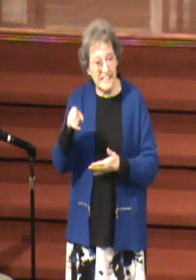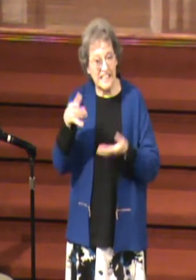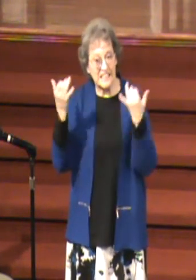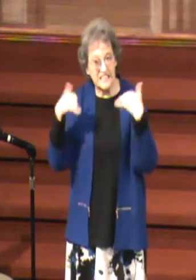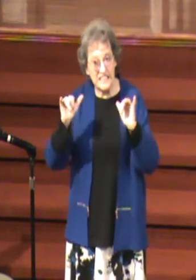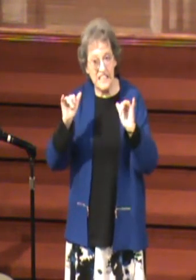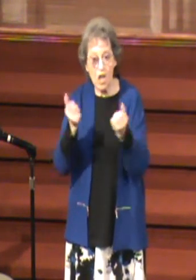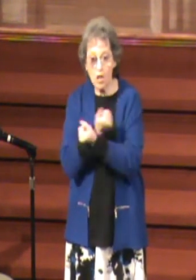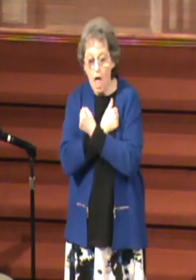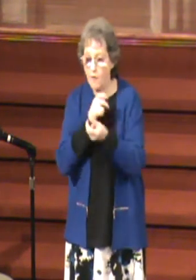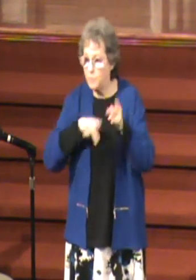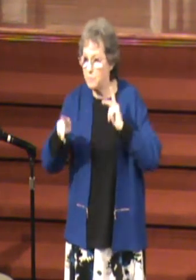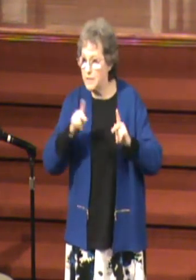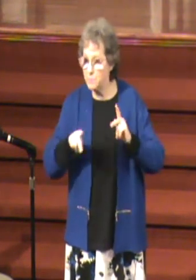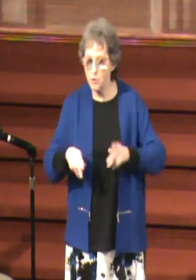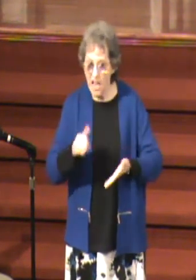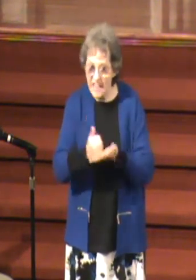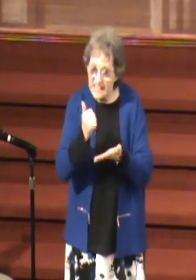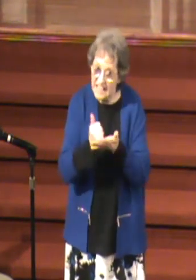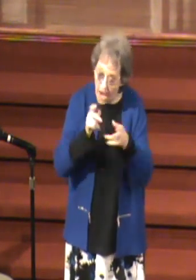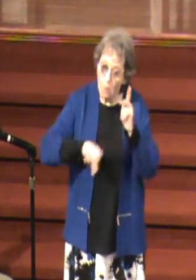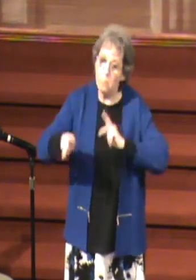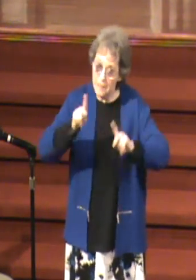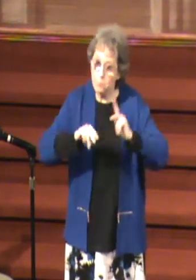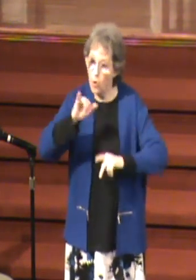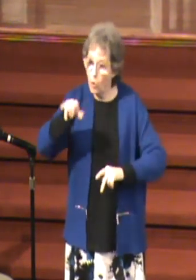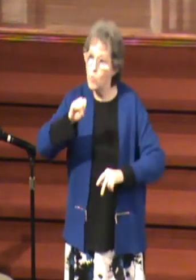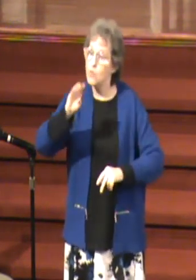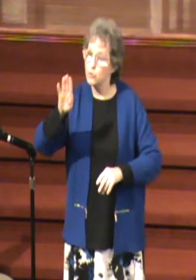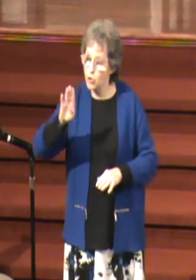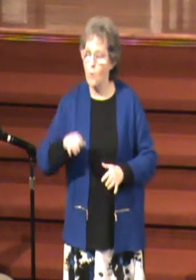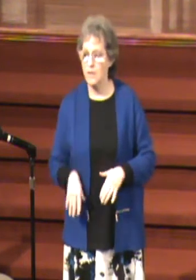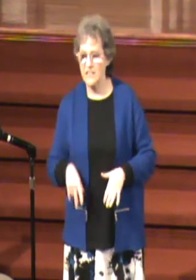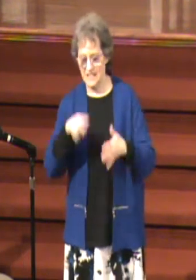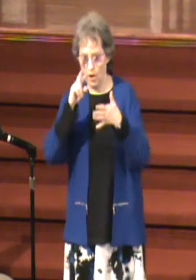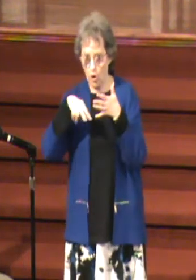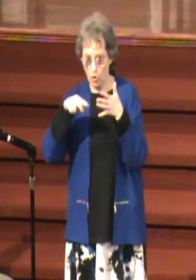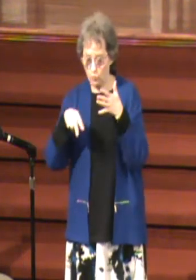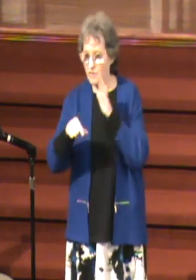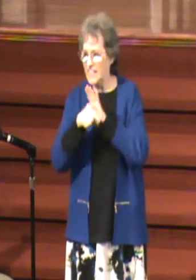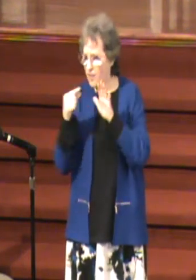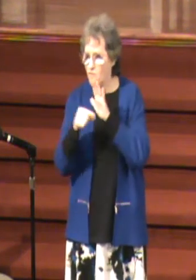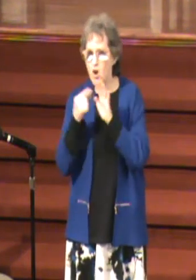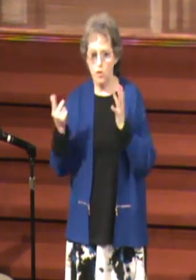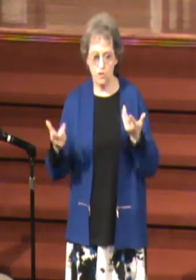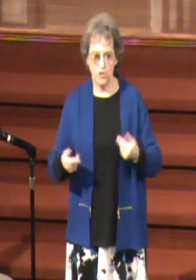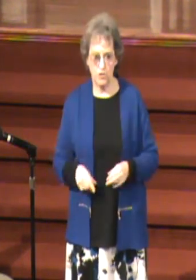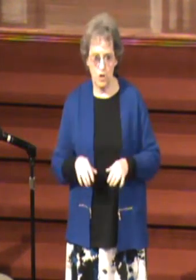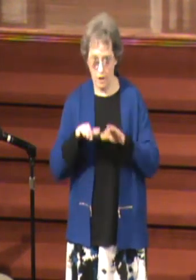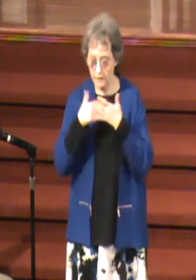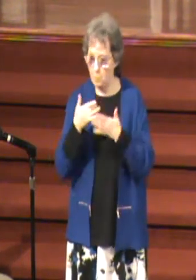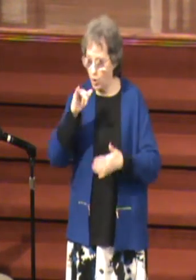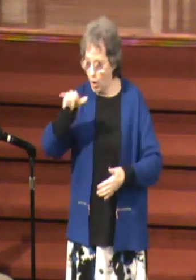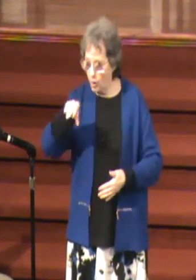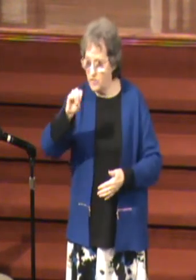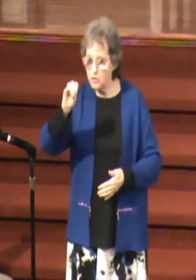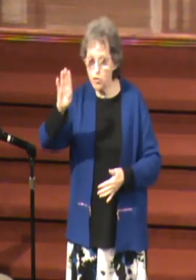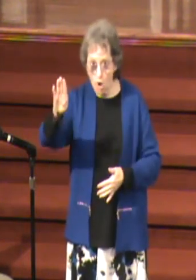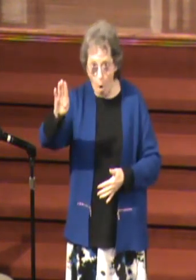and going out and helping people. I'm going to read a verse here from the book of Job.